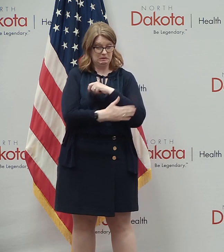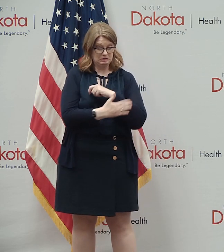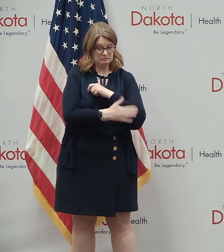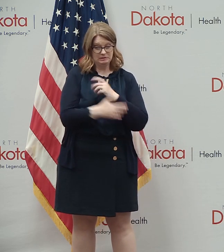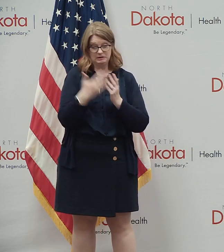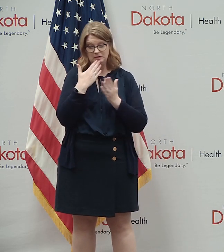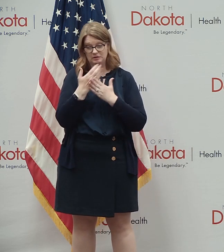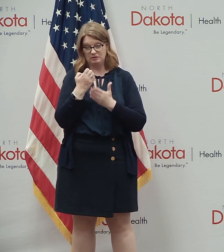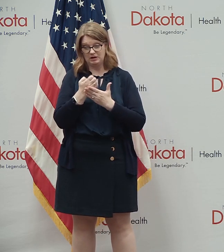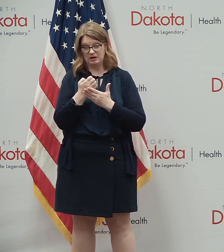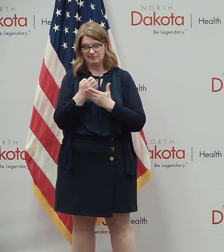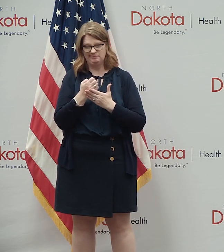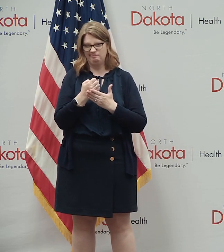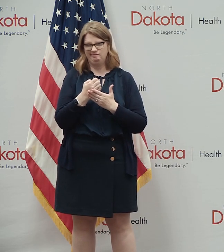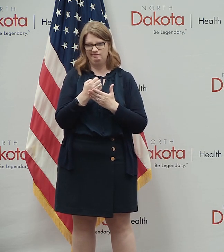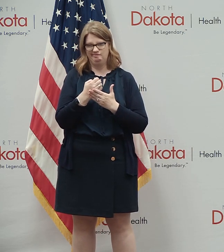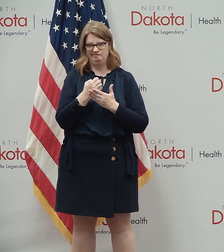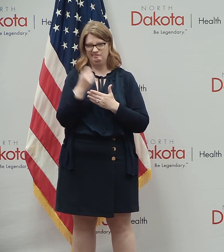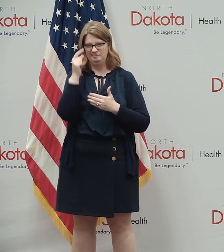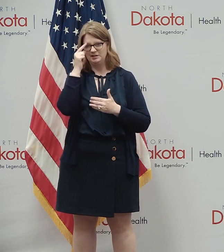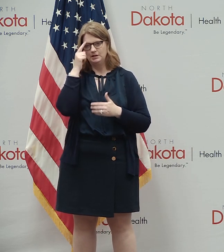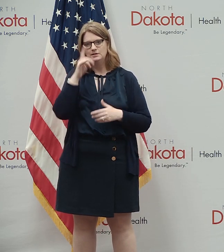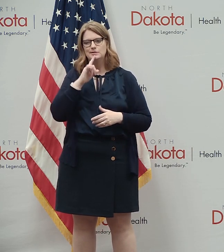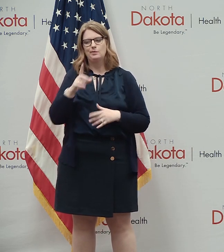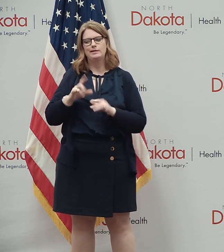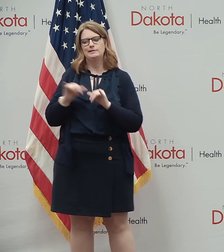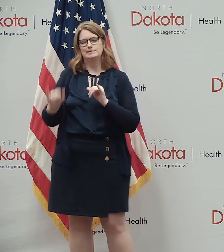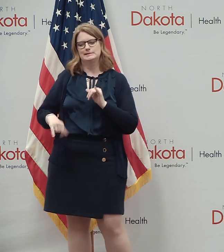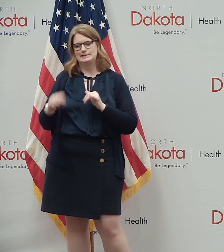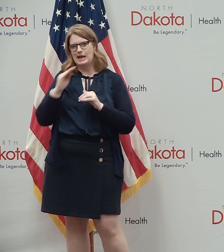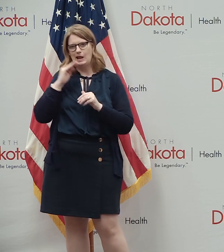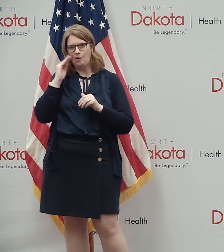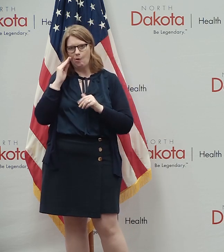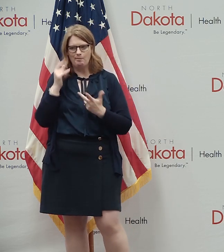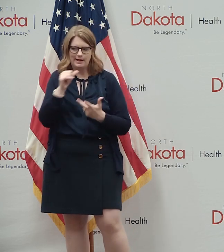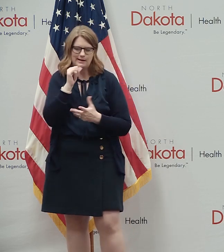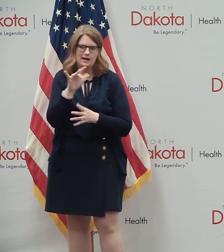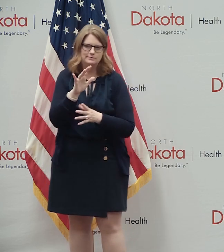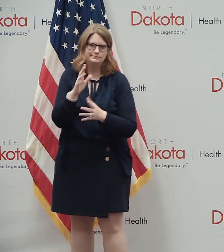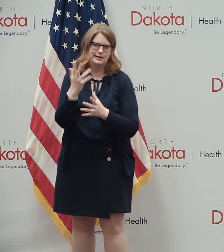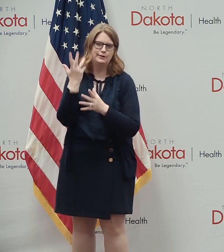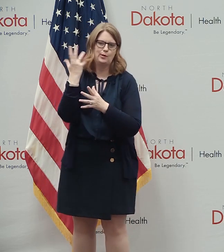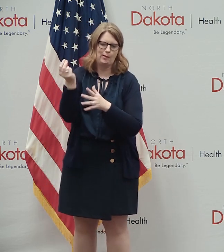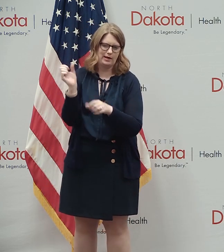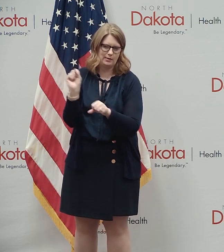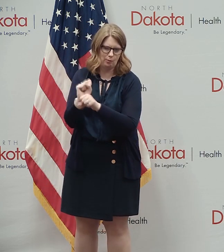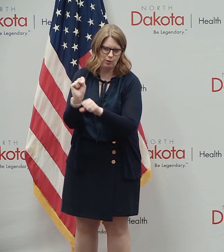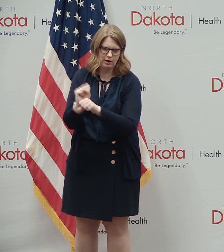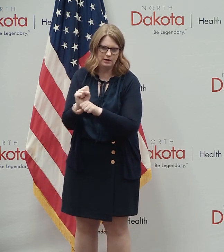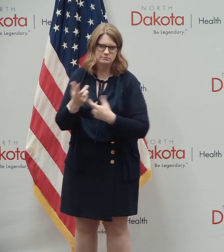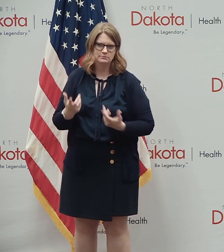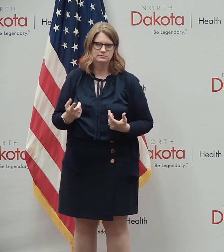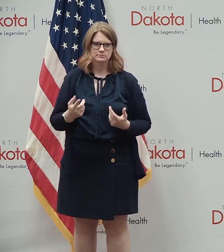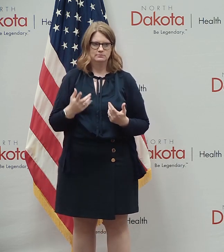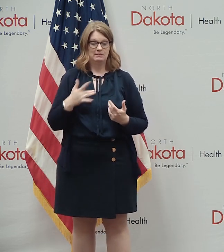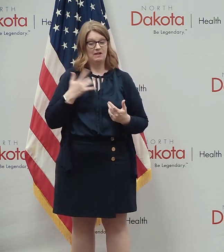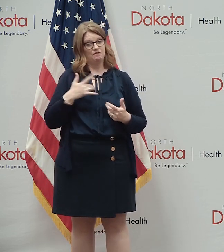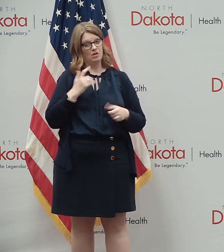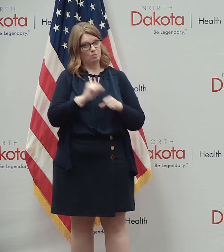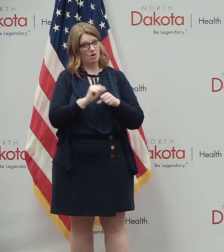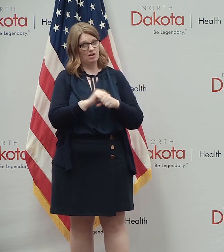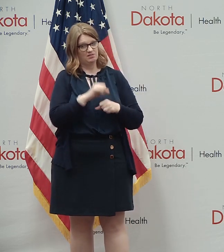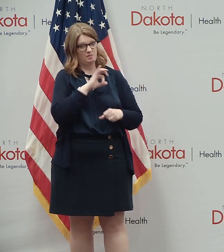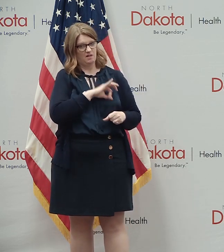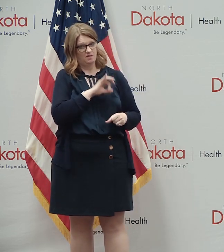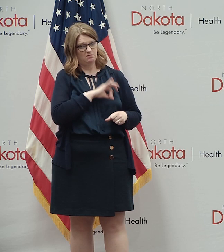for people to get paid more for not doing something than being a constructive part of the economy, because I think work's got benefit in of